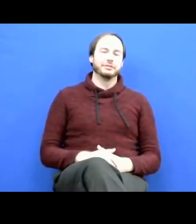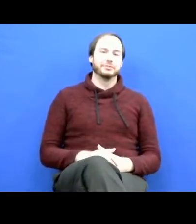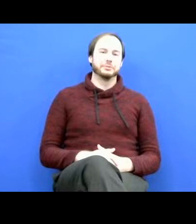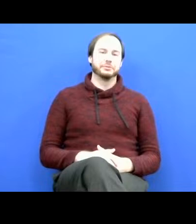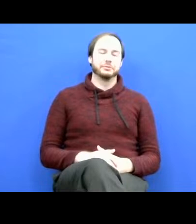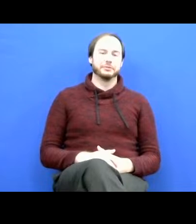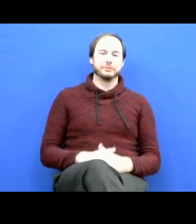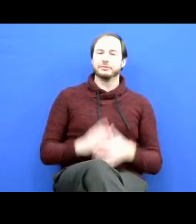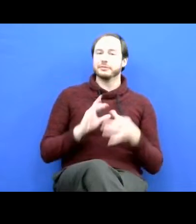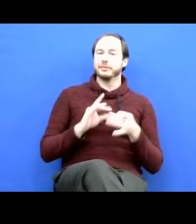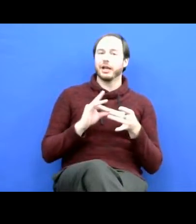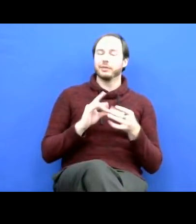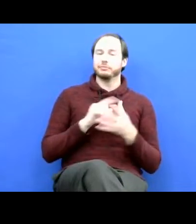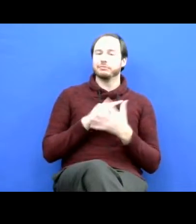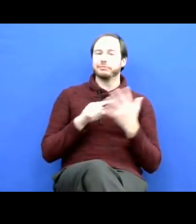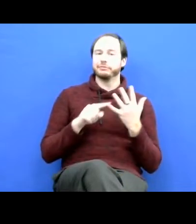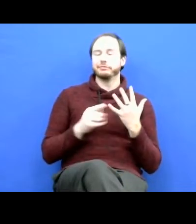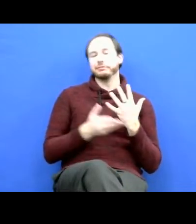Any comments?